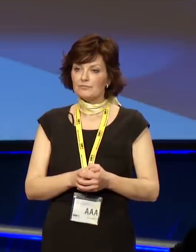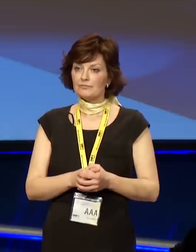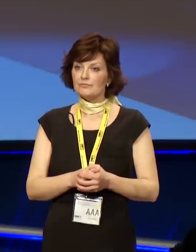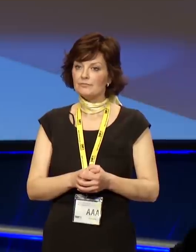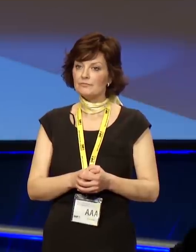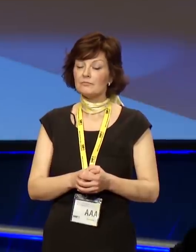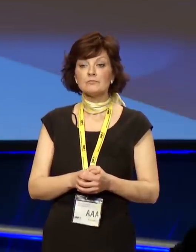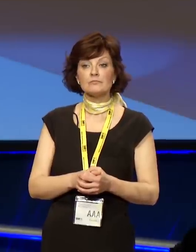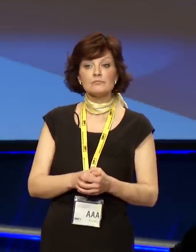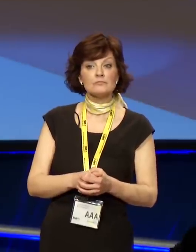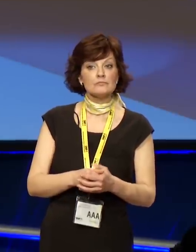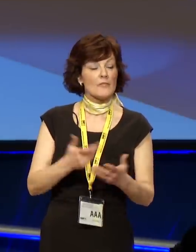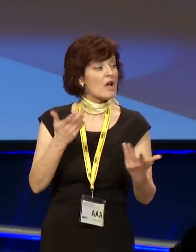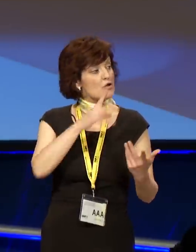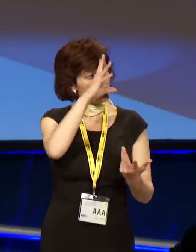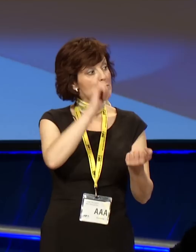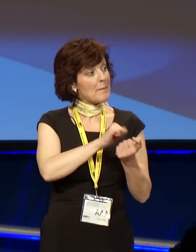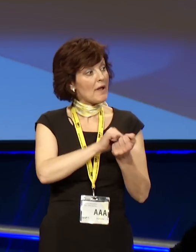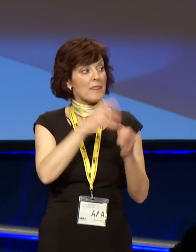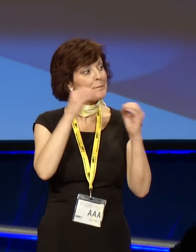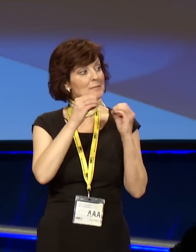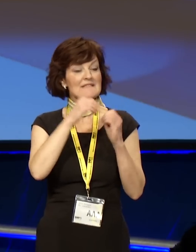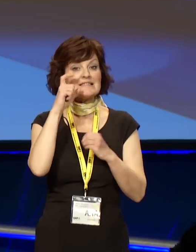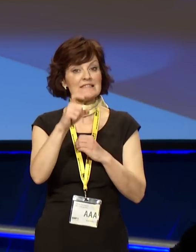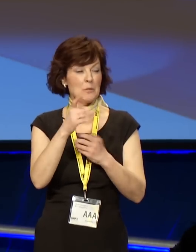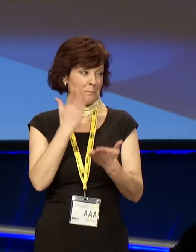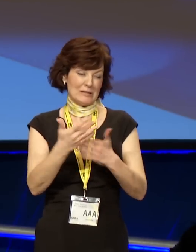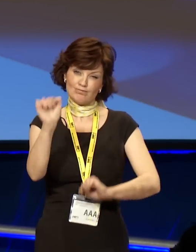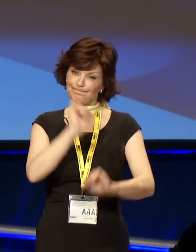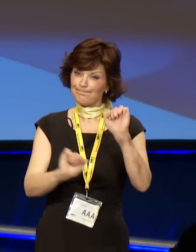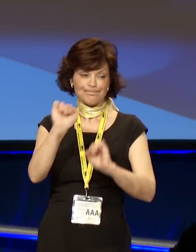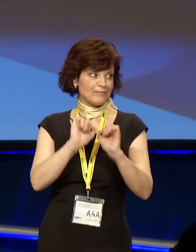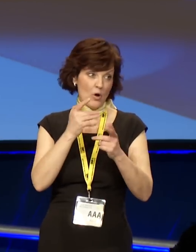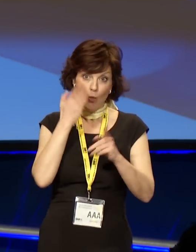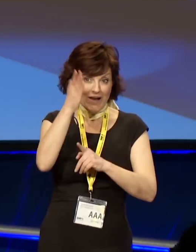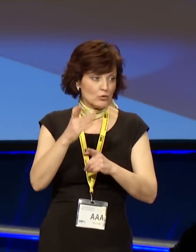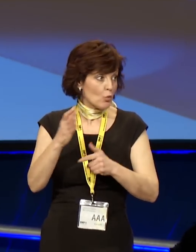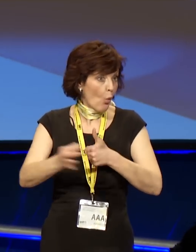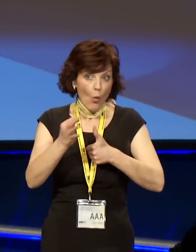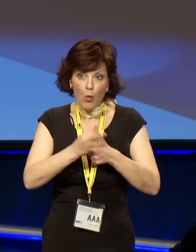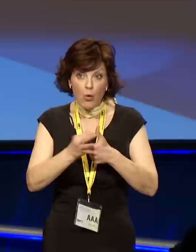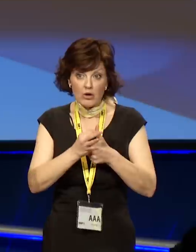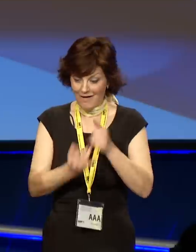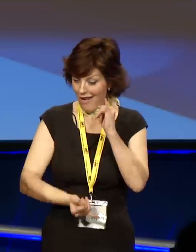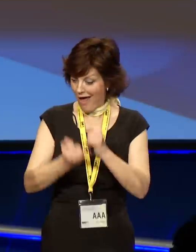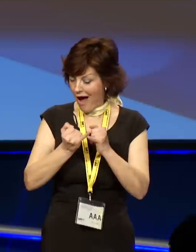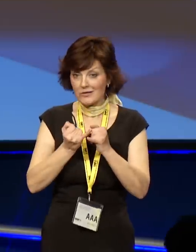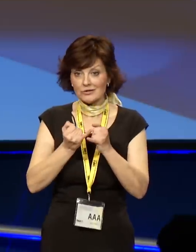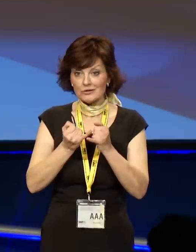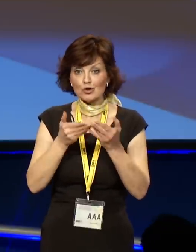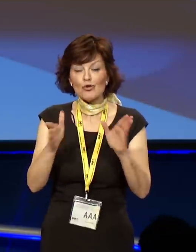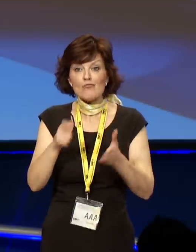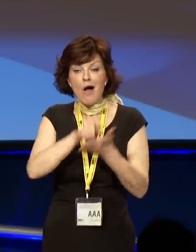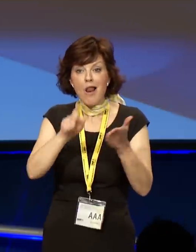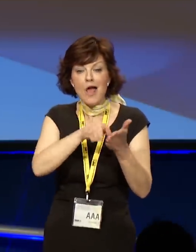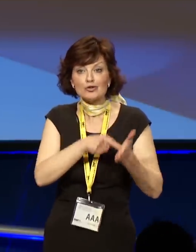You know, it's something if we remember that the BBC resisted in court at the last general election.